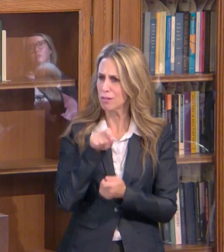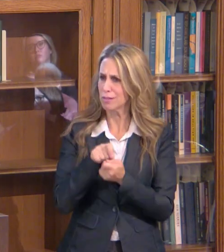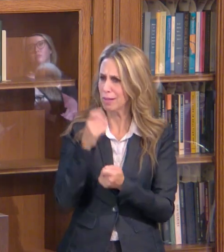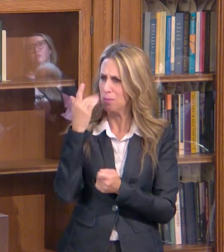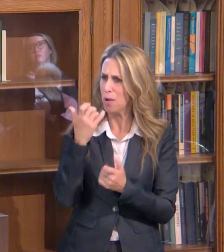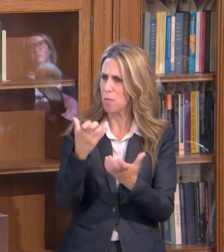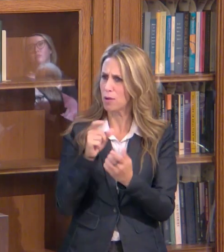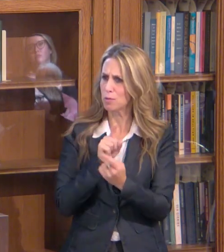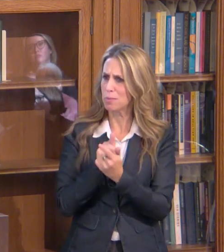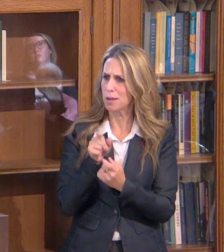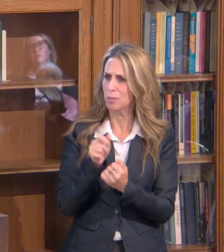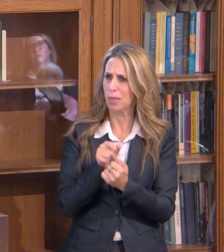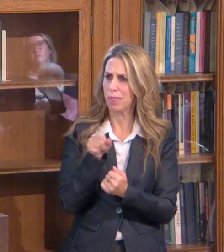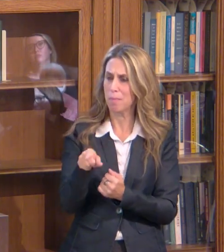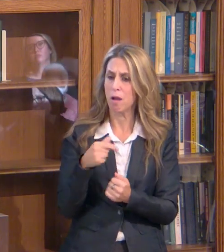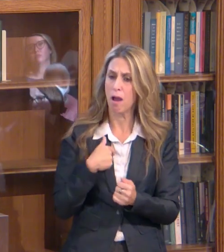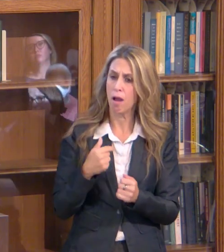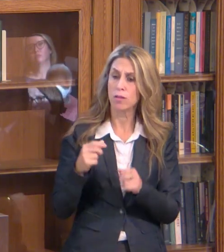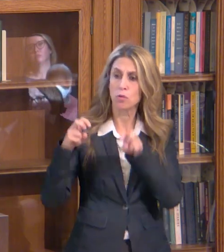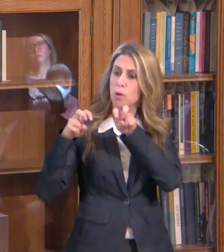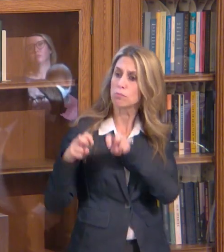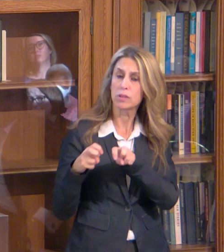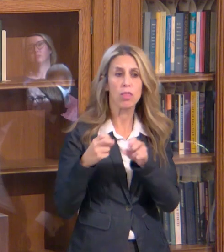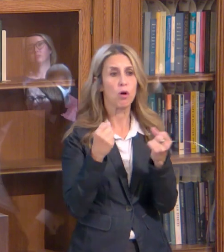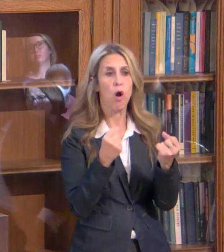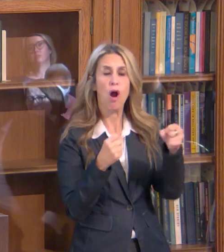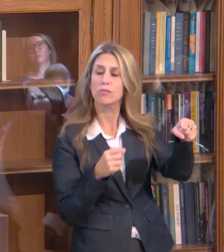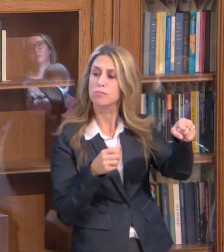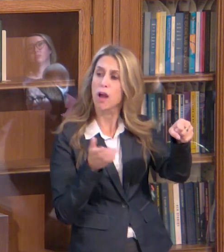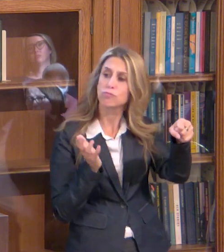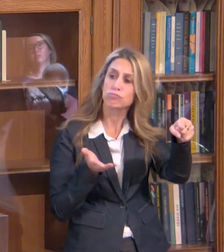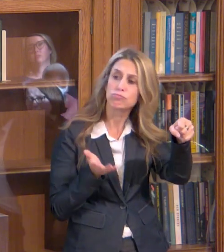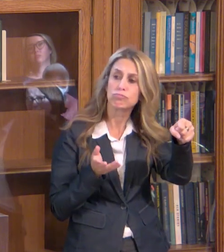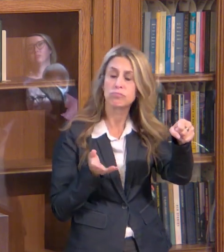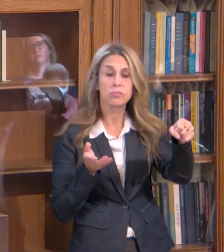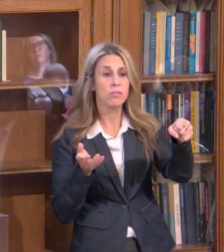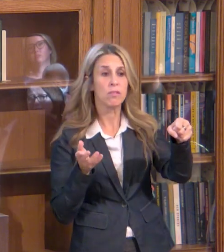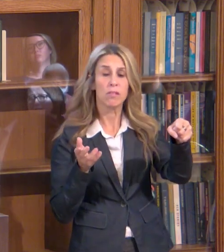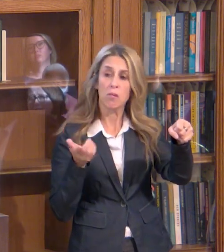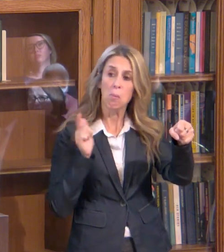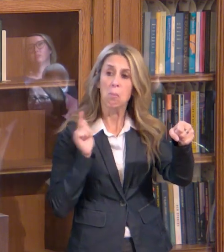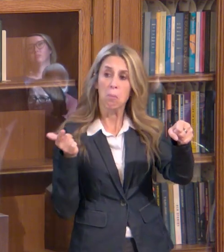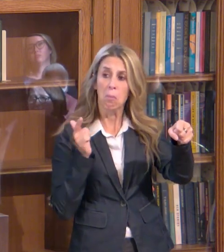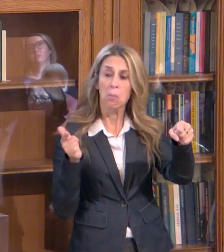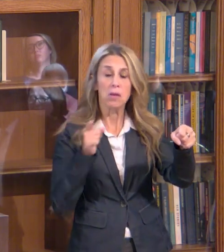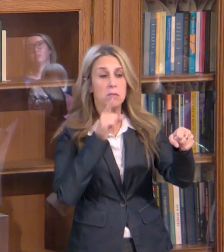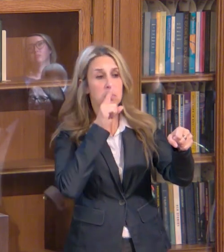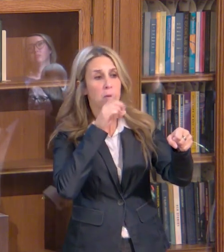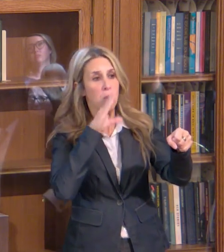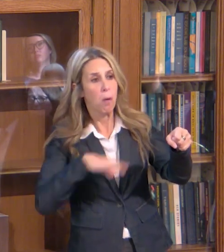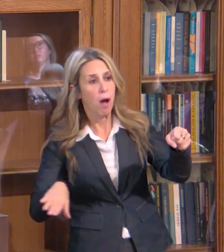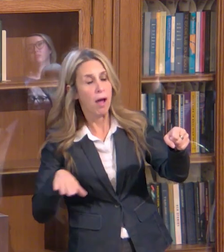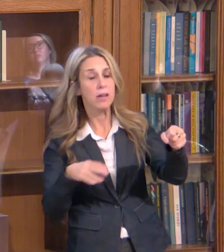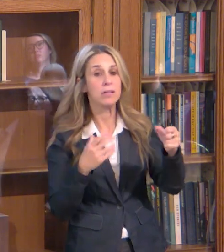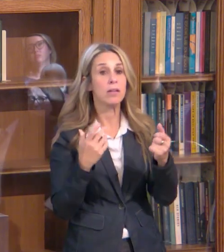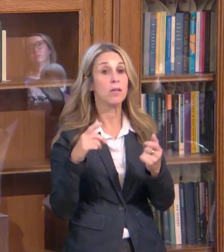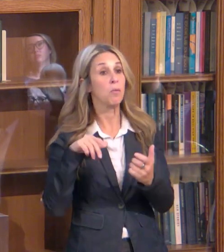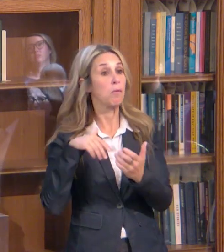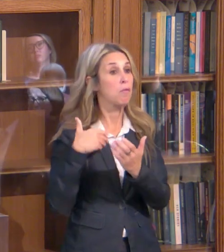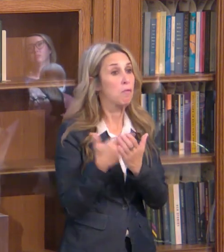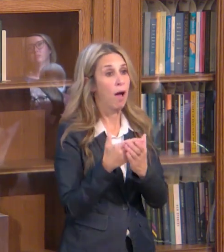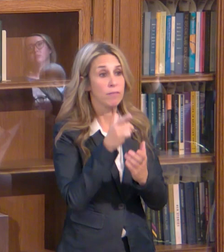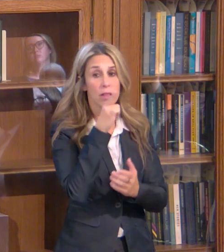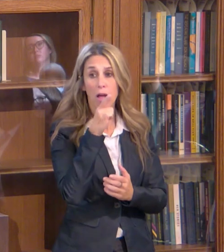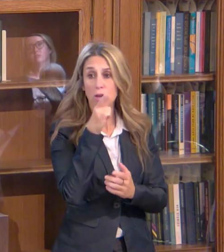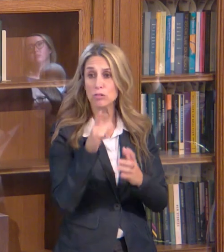him uh and he and I chatted in the car uh and he didn't say much and coming to lunch when we